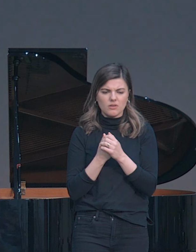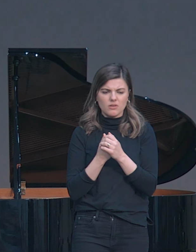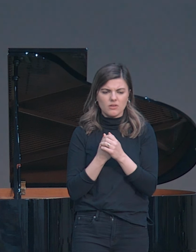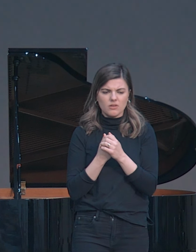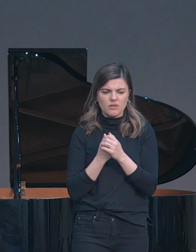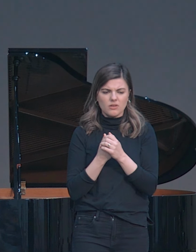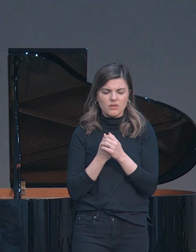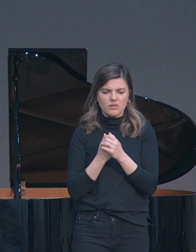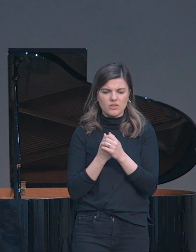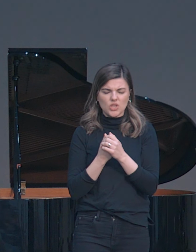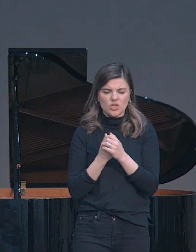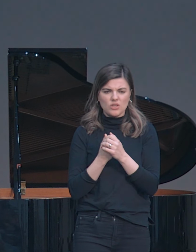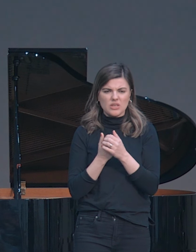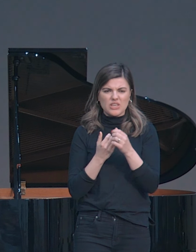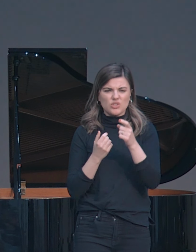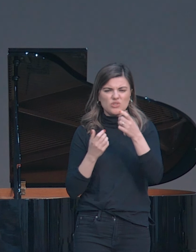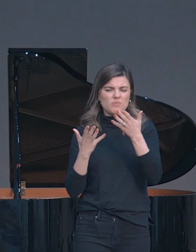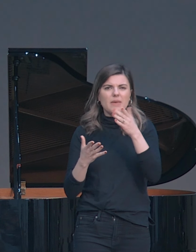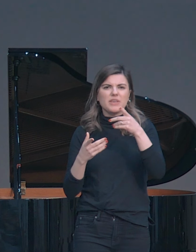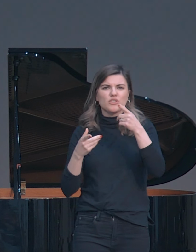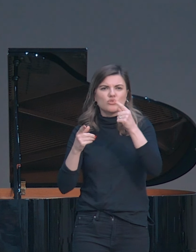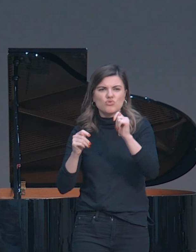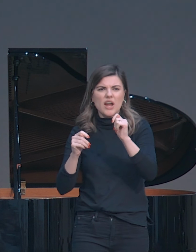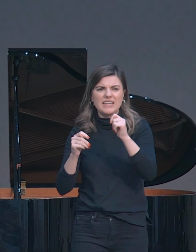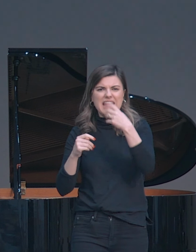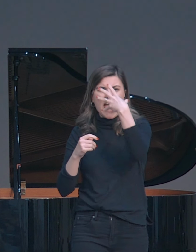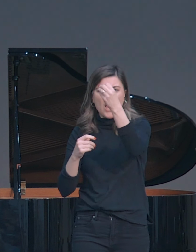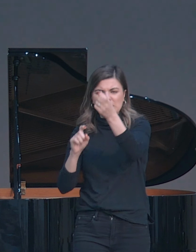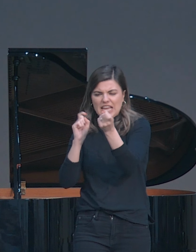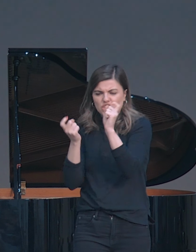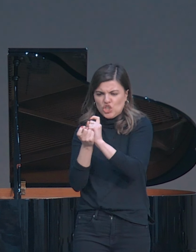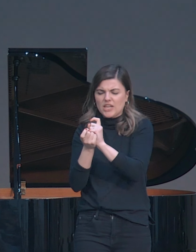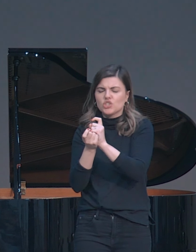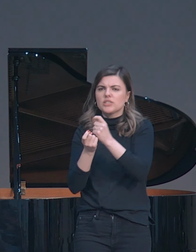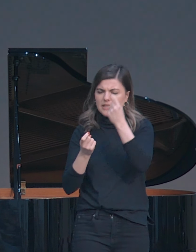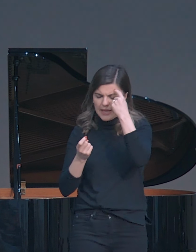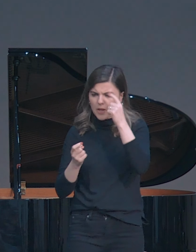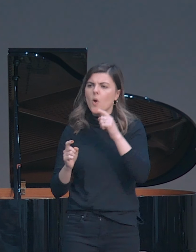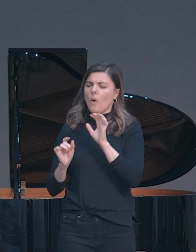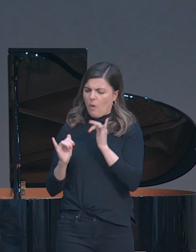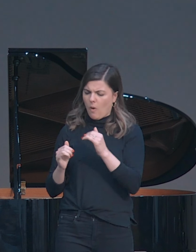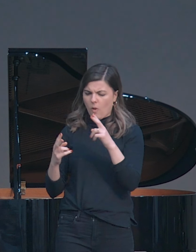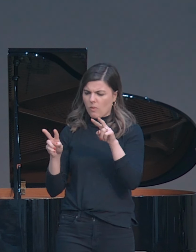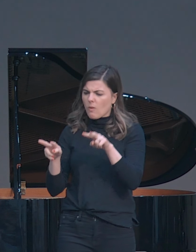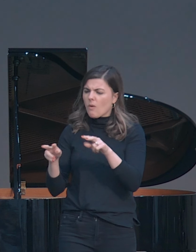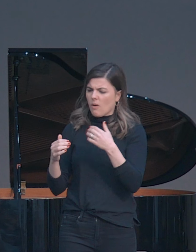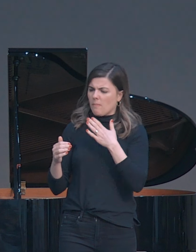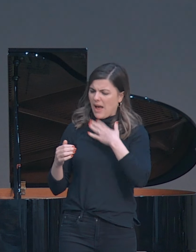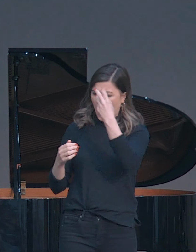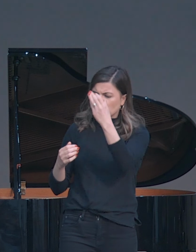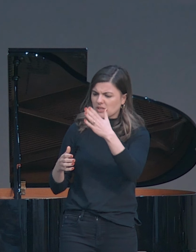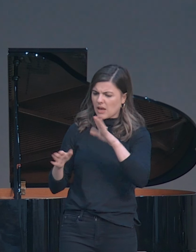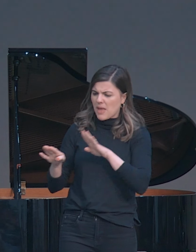might be to seek an external affirmation that we are doing just that, that we are looking just